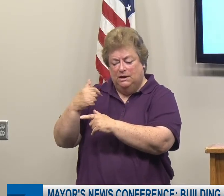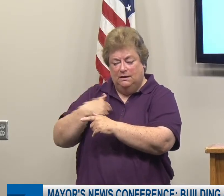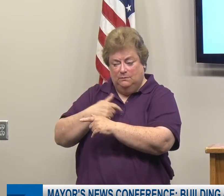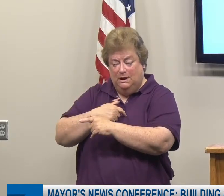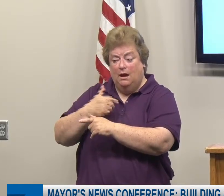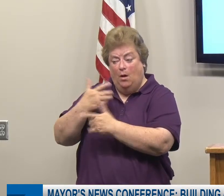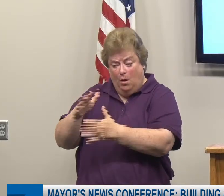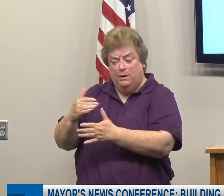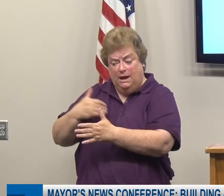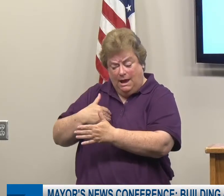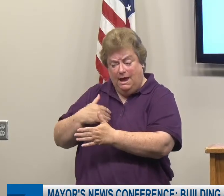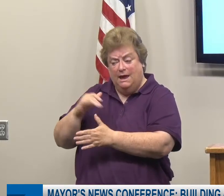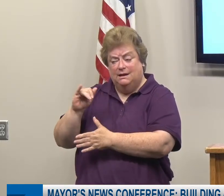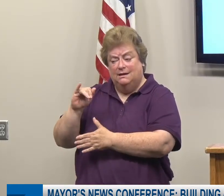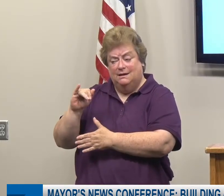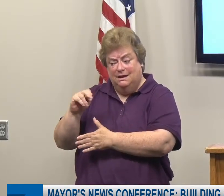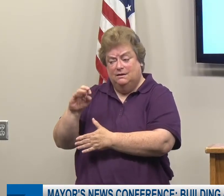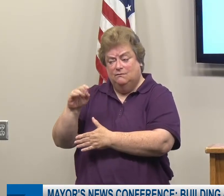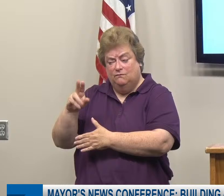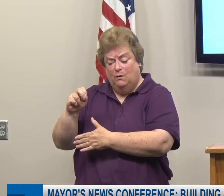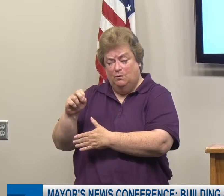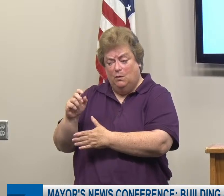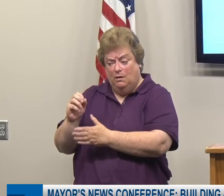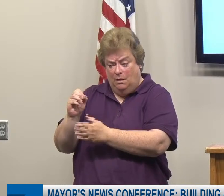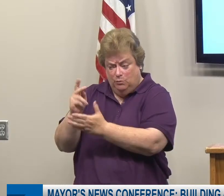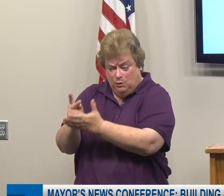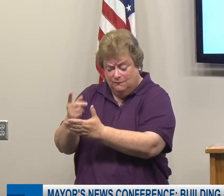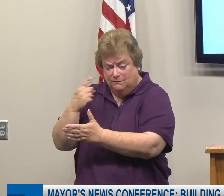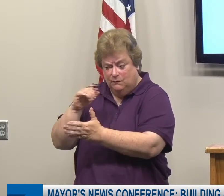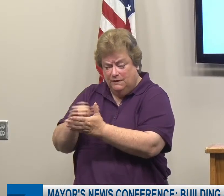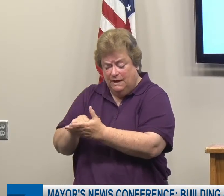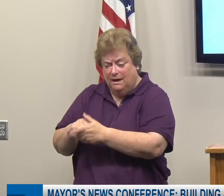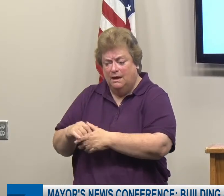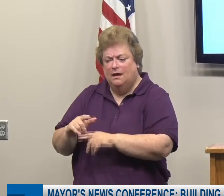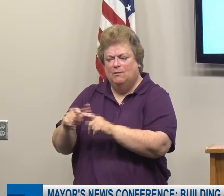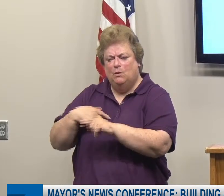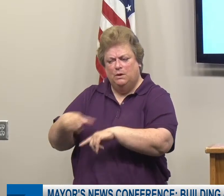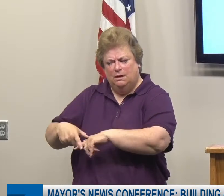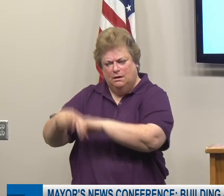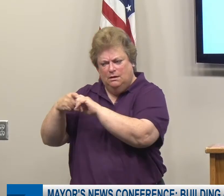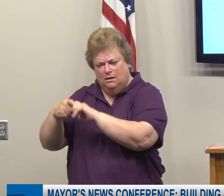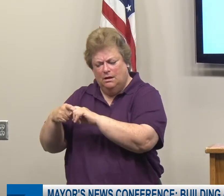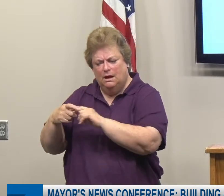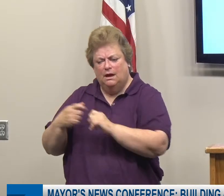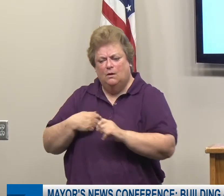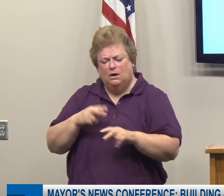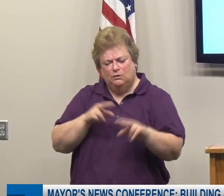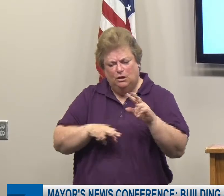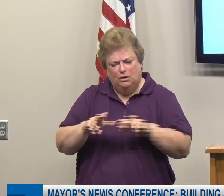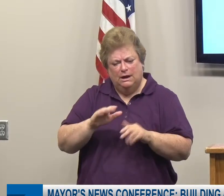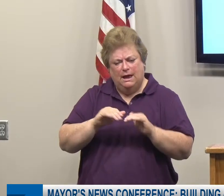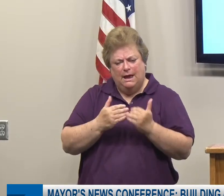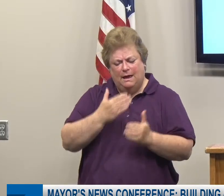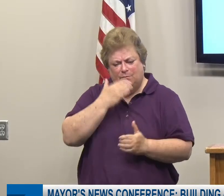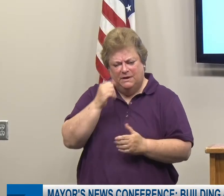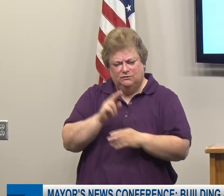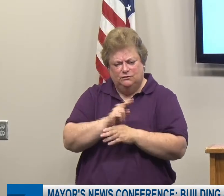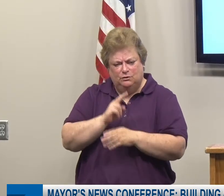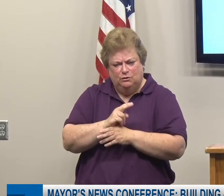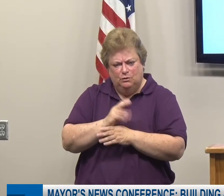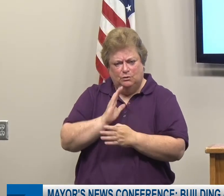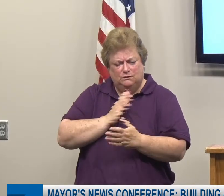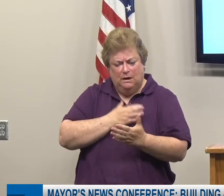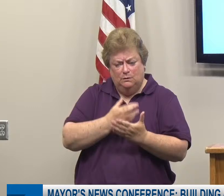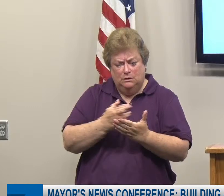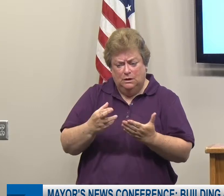of. And that pause is intended to allow us to have a conversation with the public about how best to utilize resources. It doesn't mean that